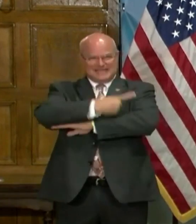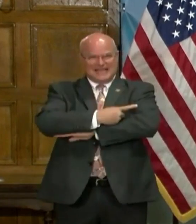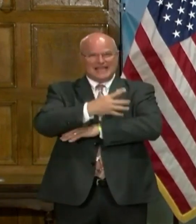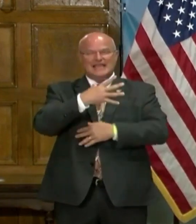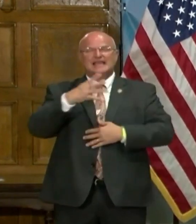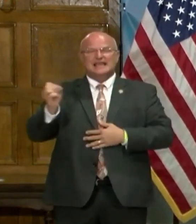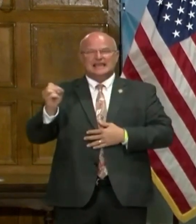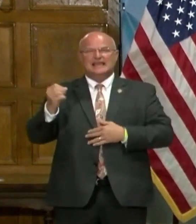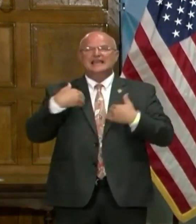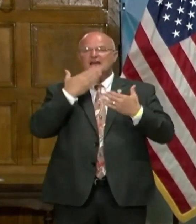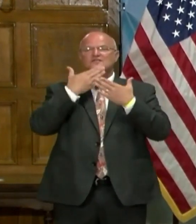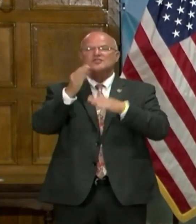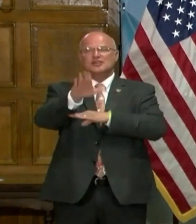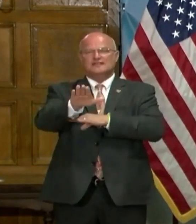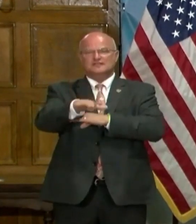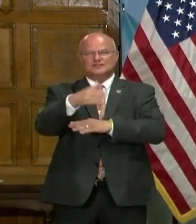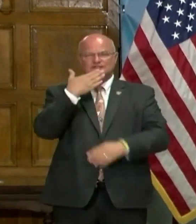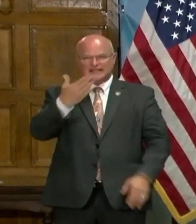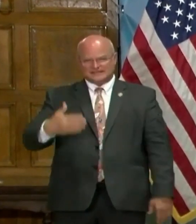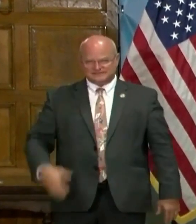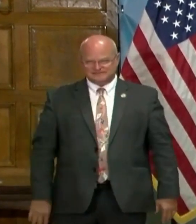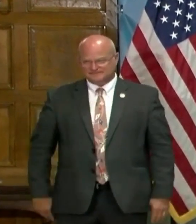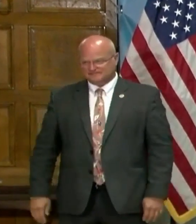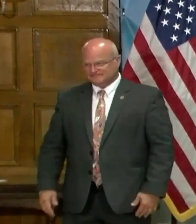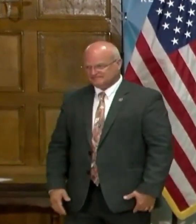today, and have a good afternoon.